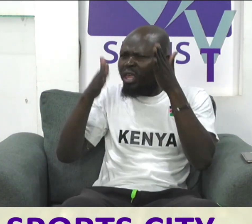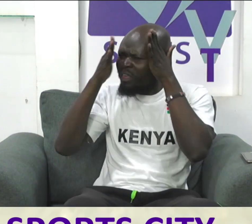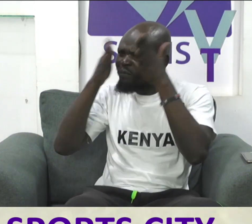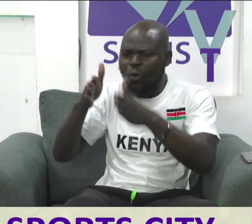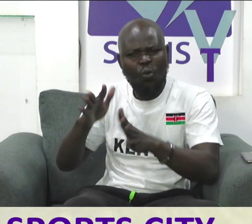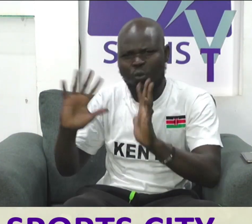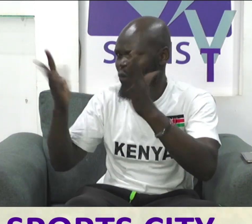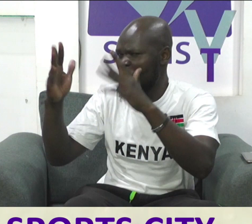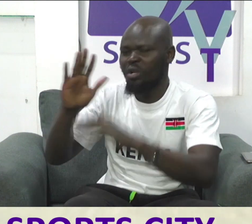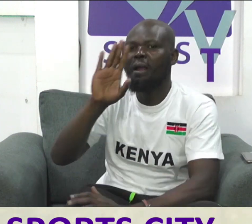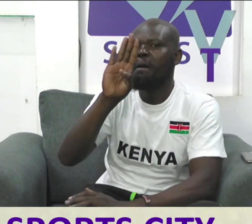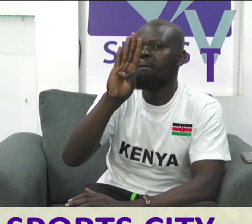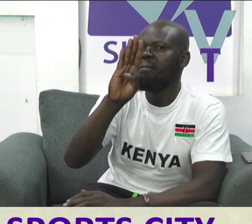So